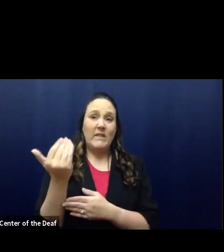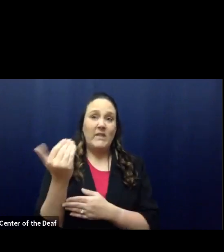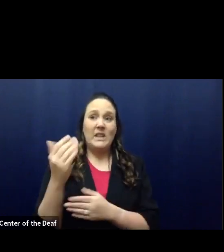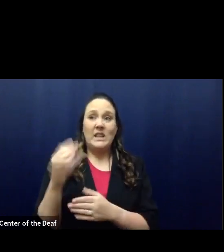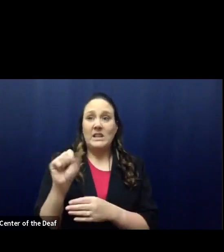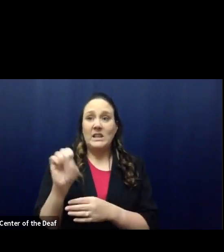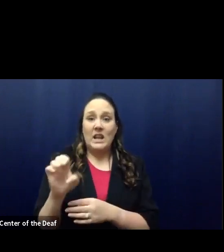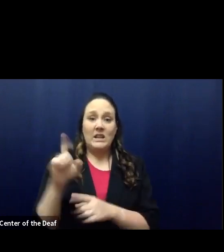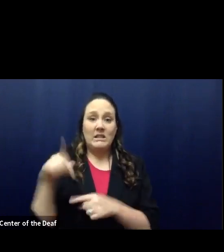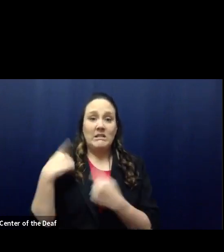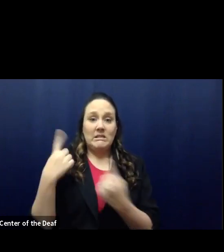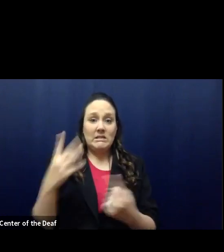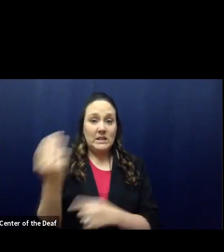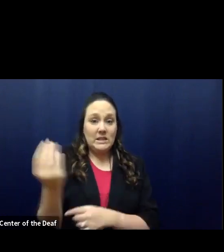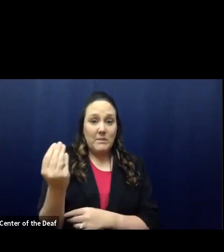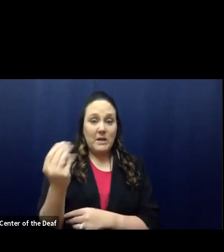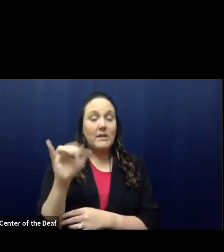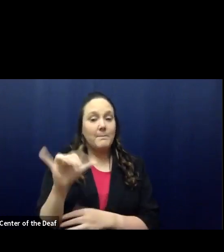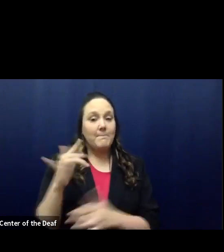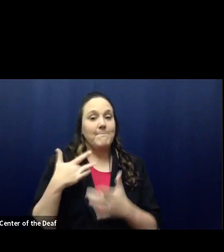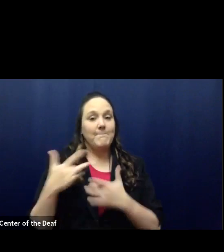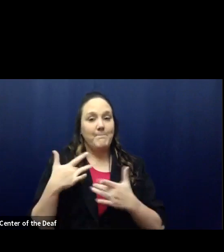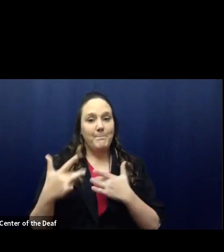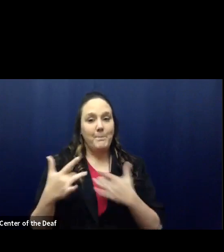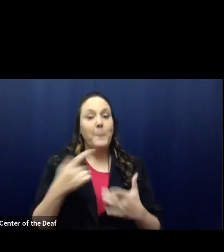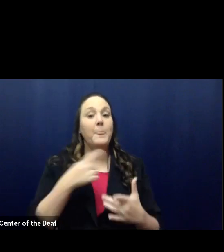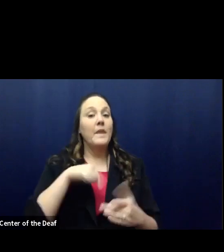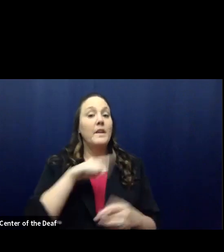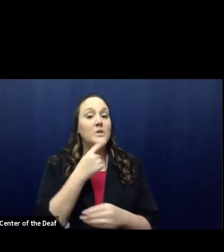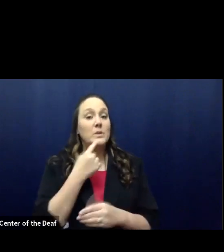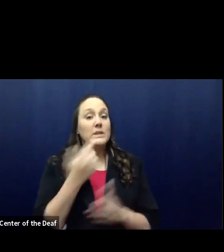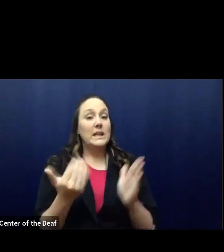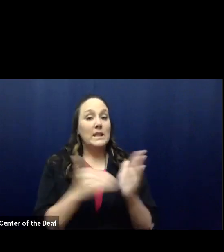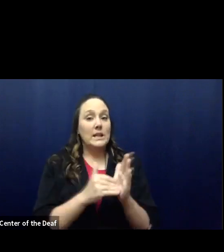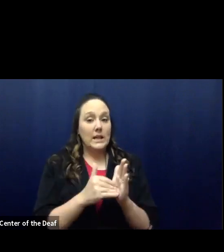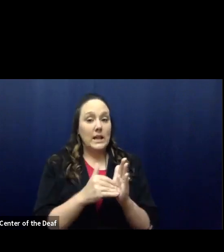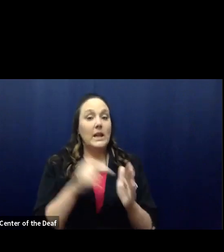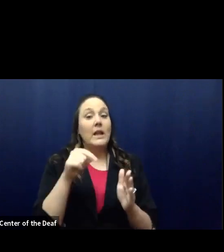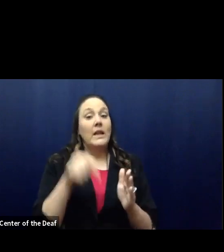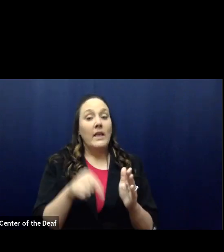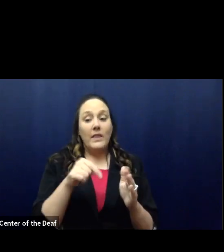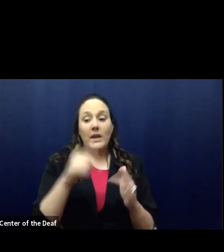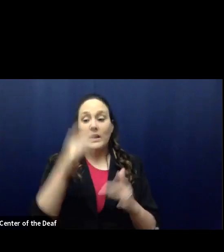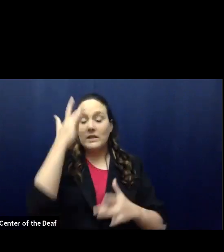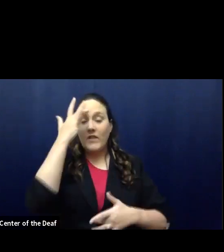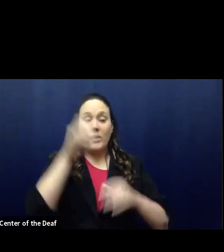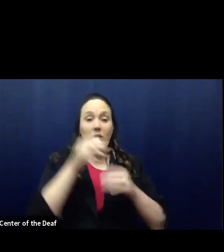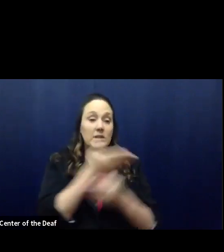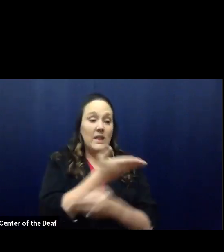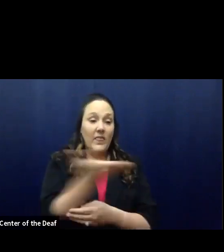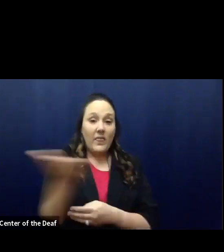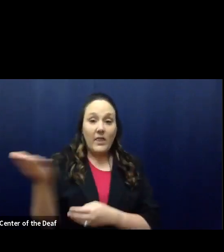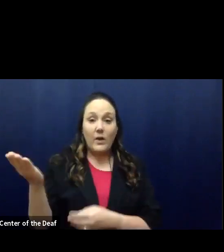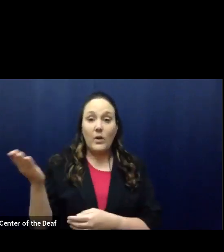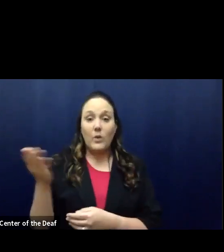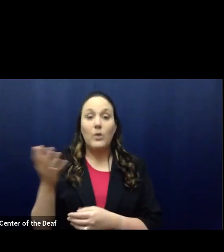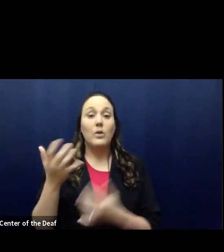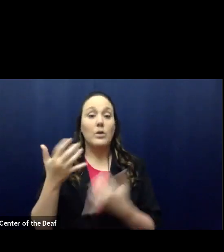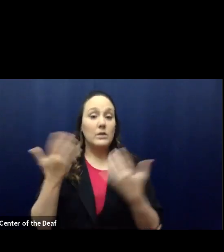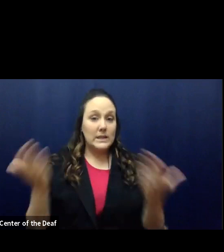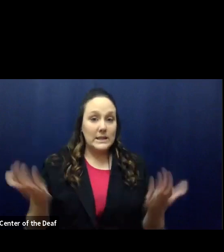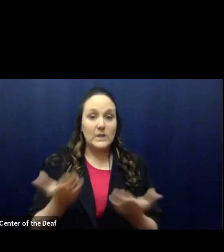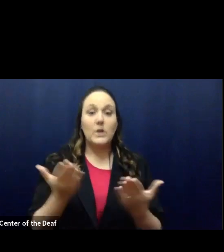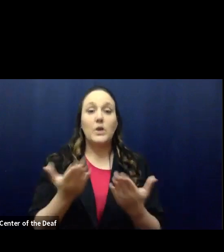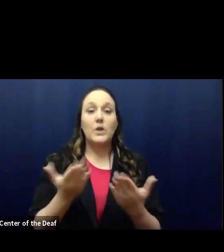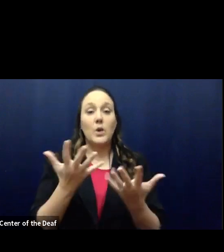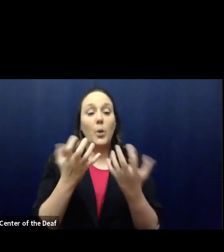and that's concerning. And so what we say is, again, this virus is out there and it's present, and we really want people to follow